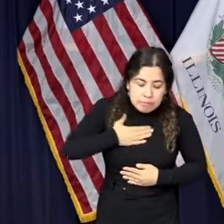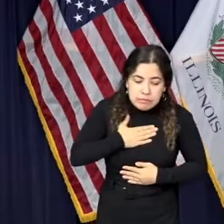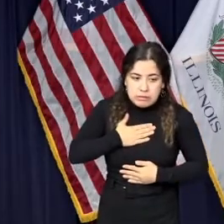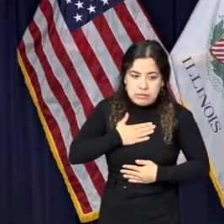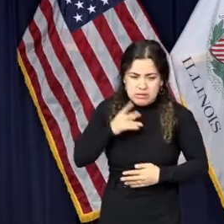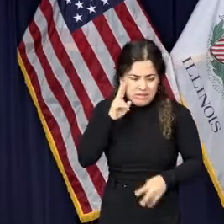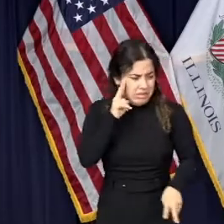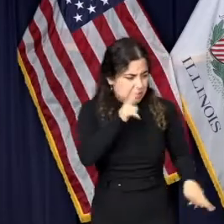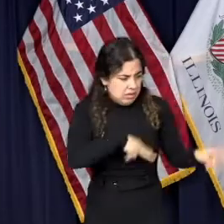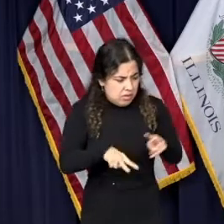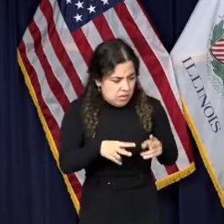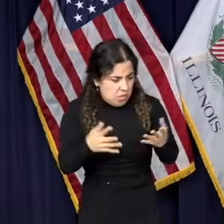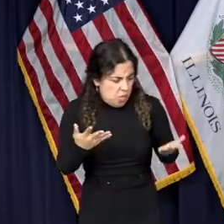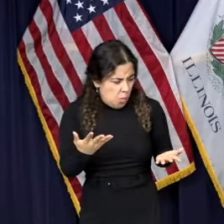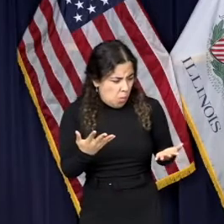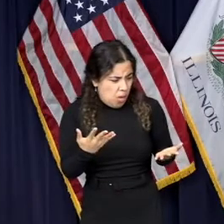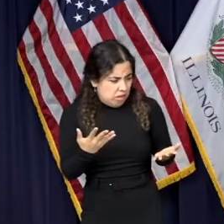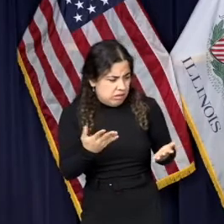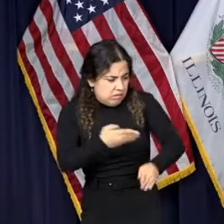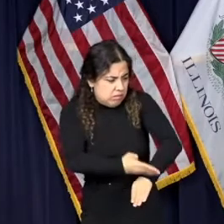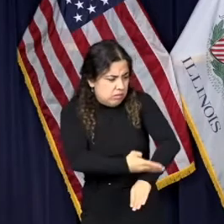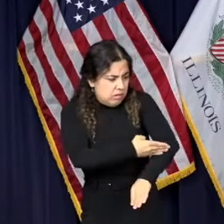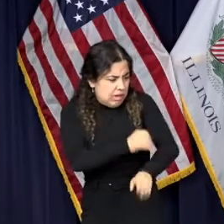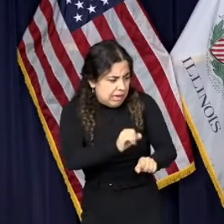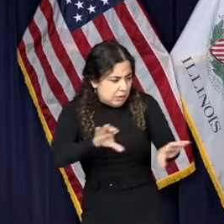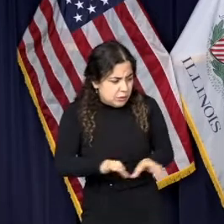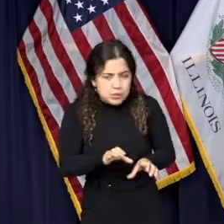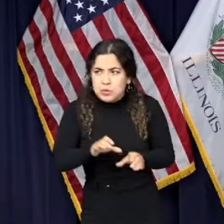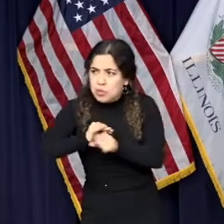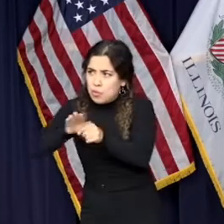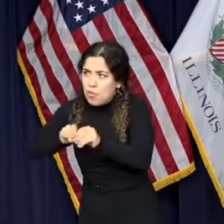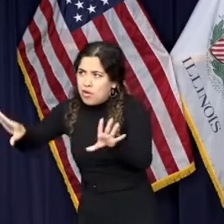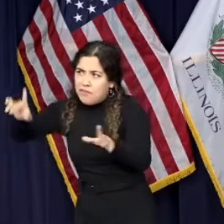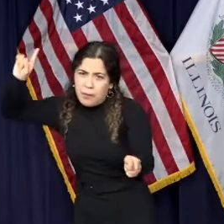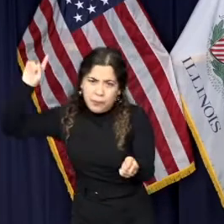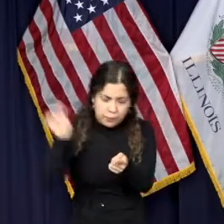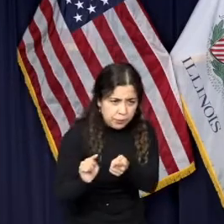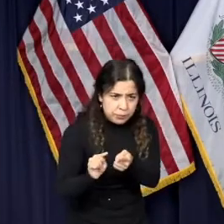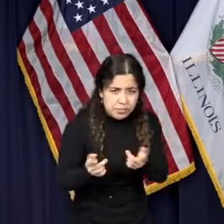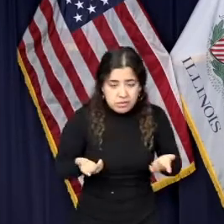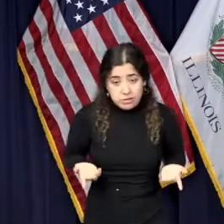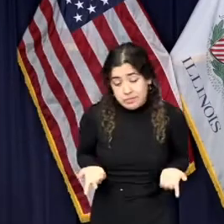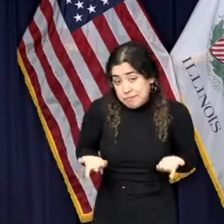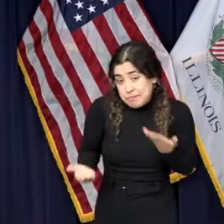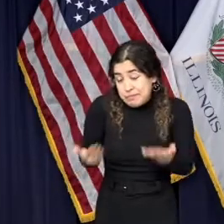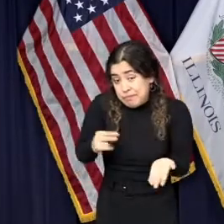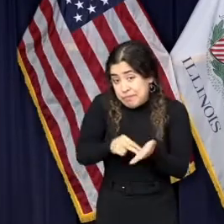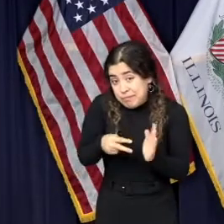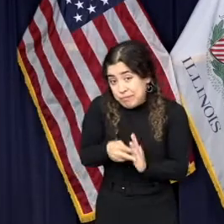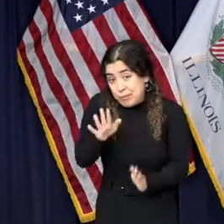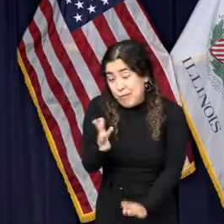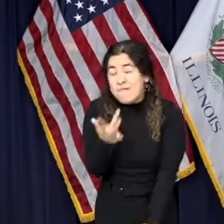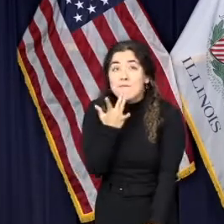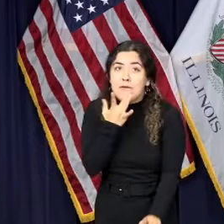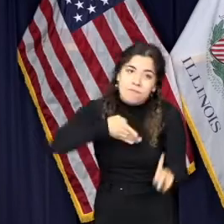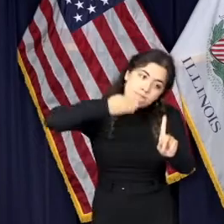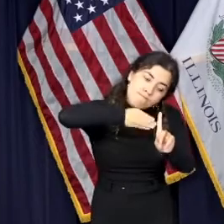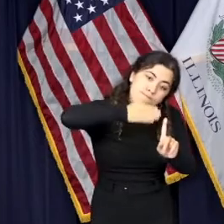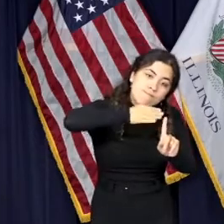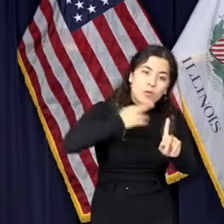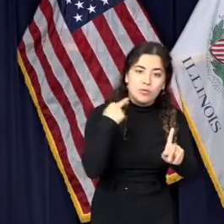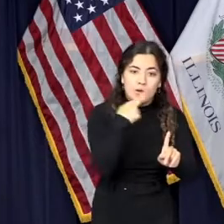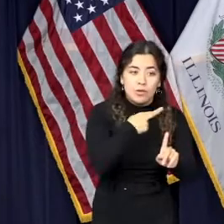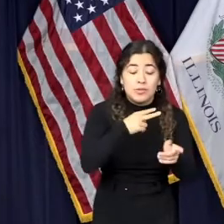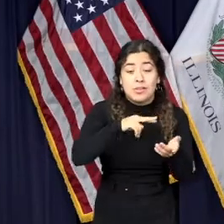what mitigation efforts you can implement to slow the spread. Maybe that does mean that your favorite restaurant goes back to